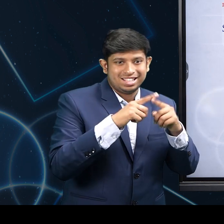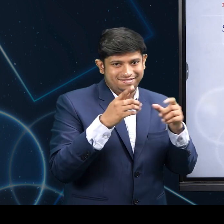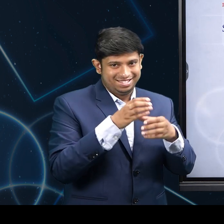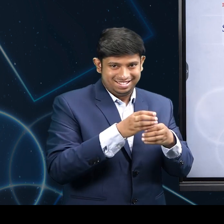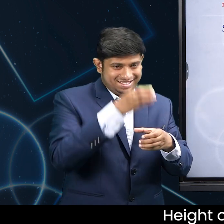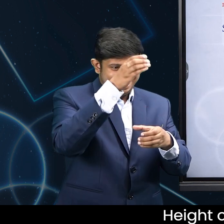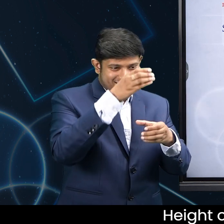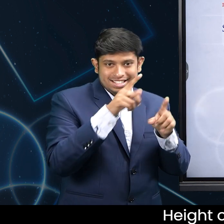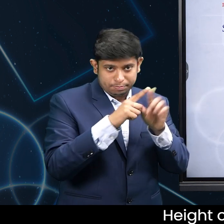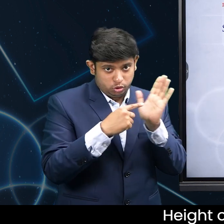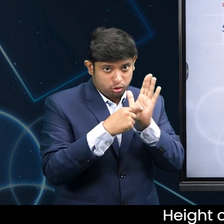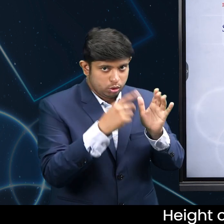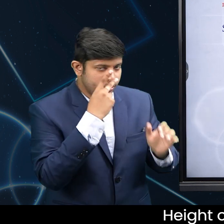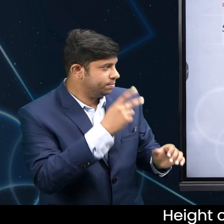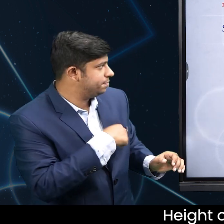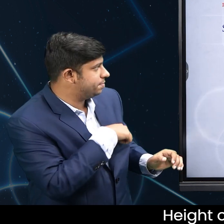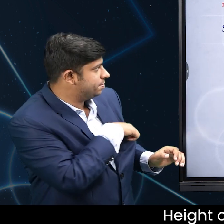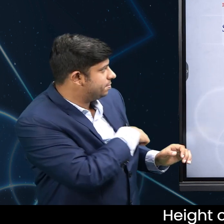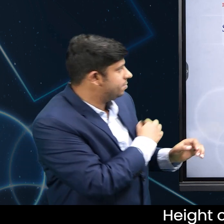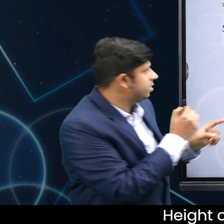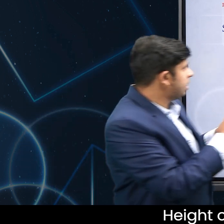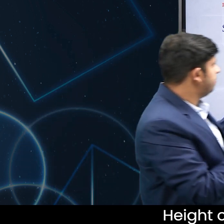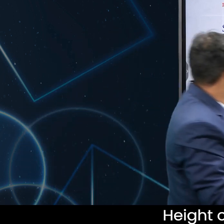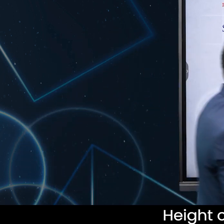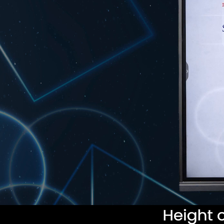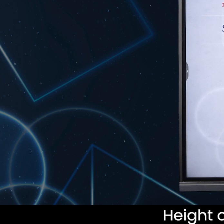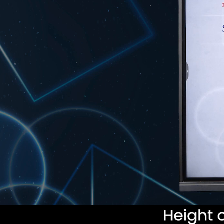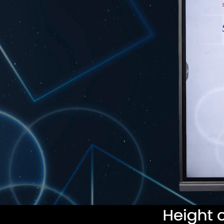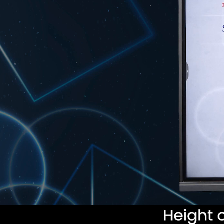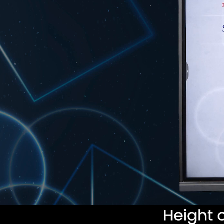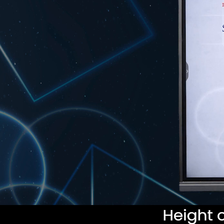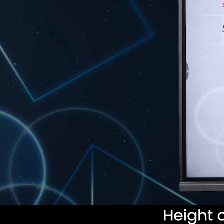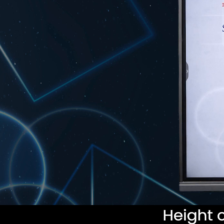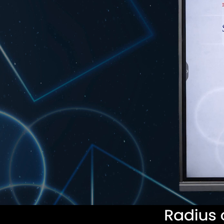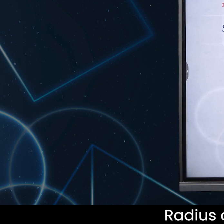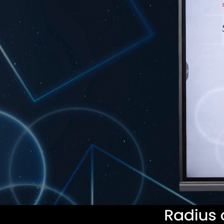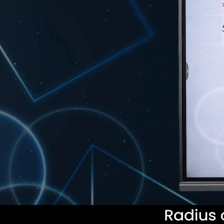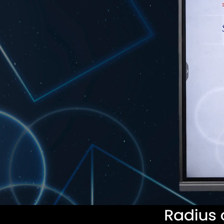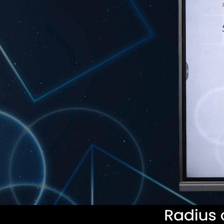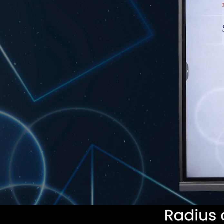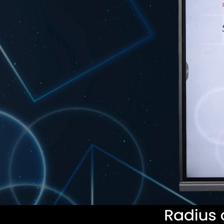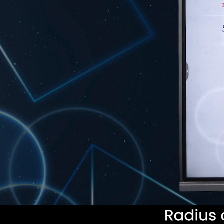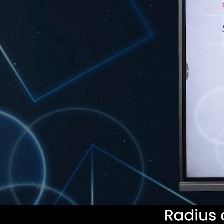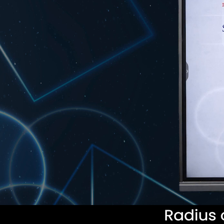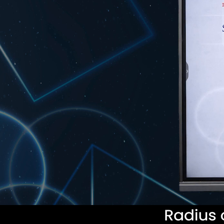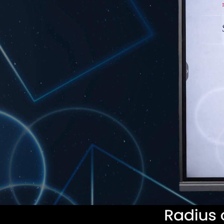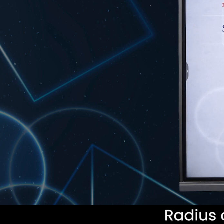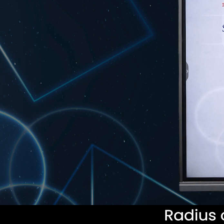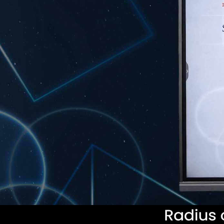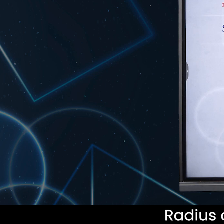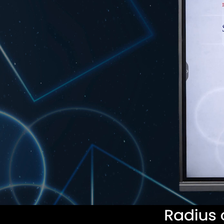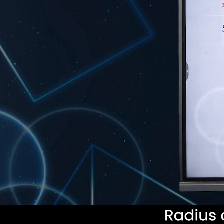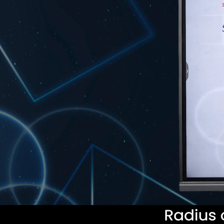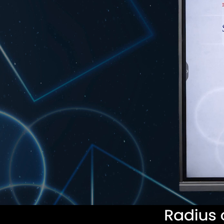Given height of the cylindrical tank is equal to 140 cm, radius of the cylindrical tank is equal